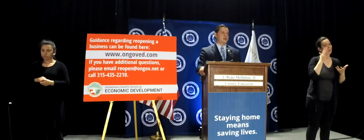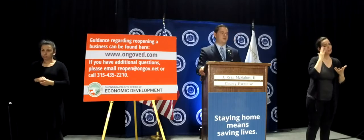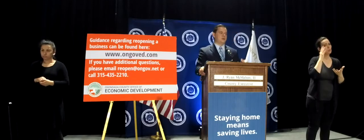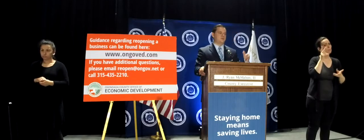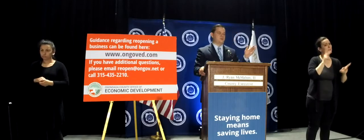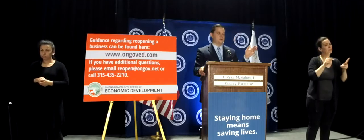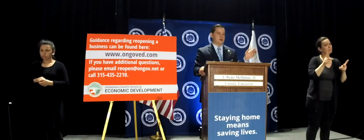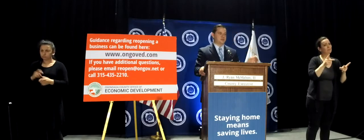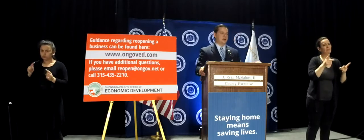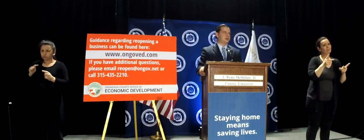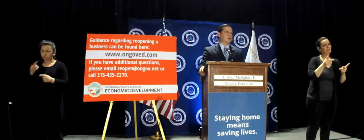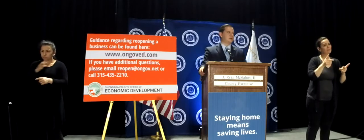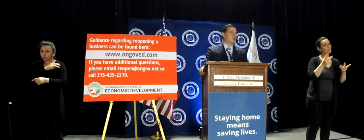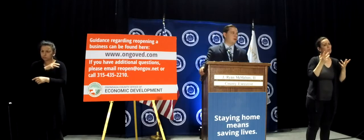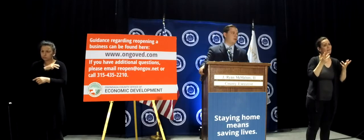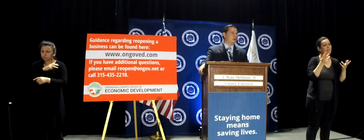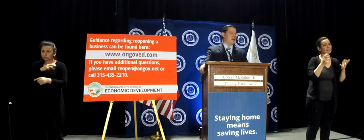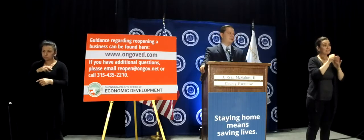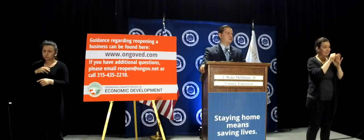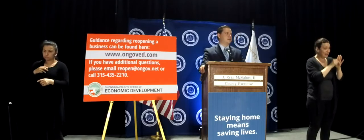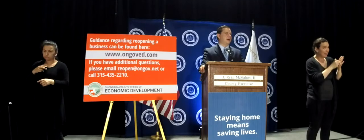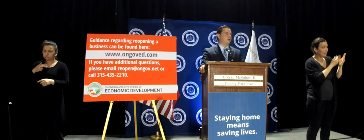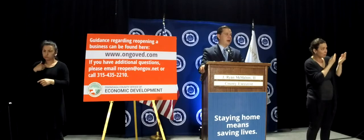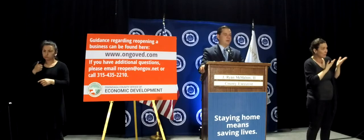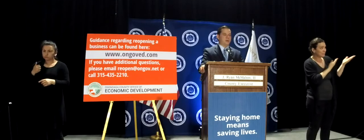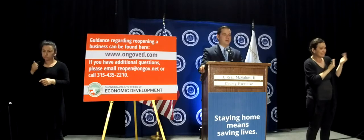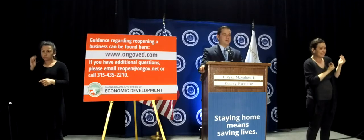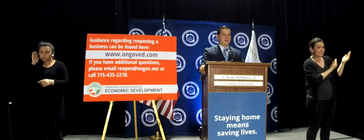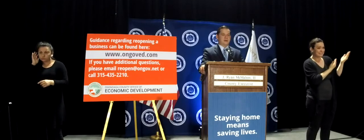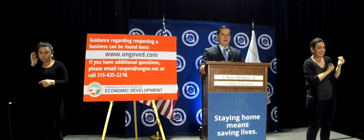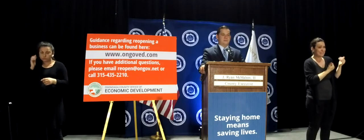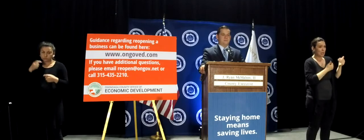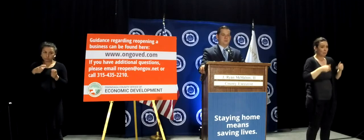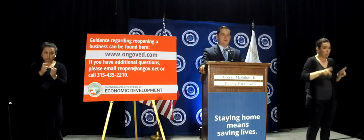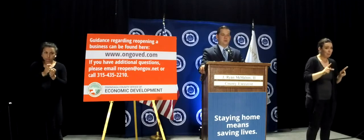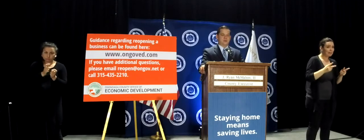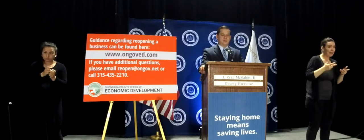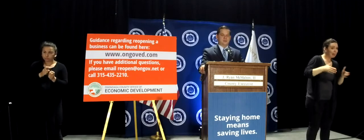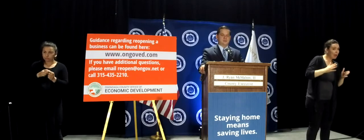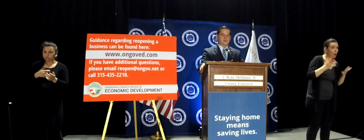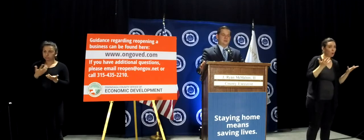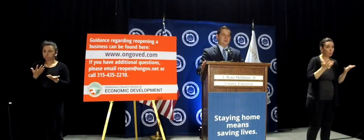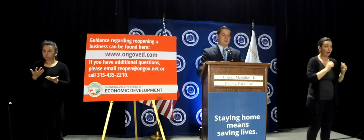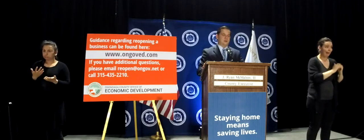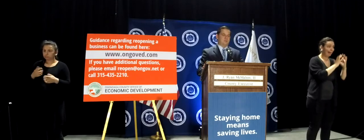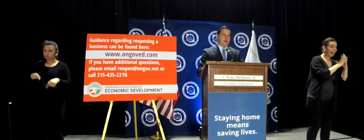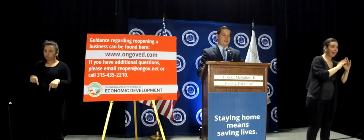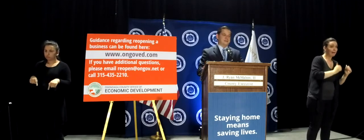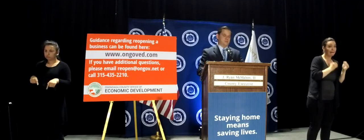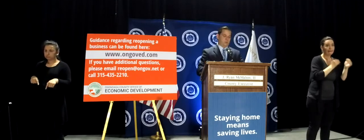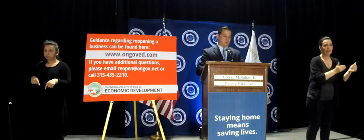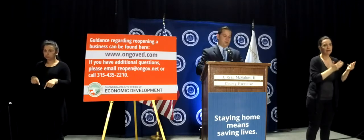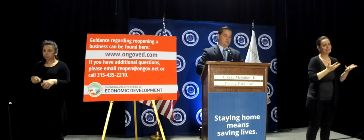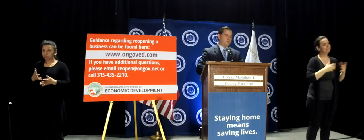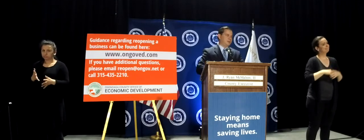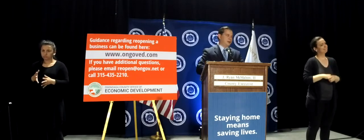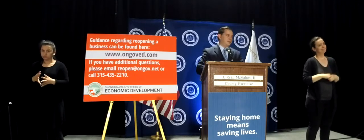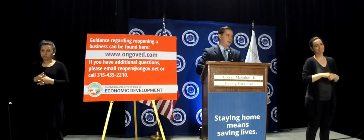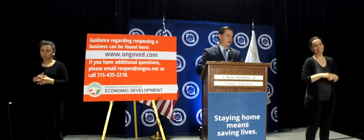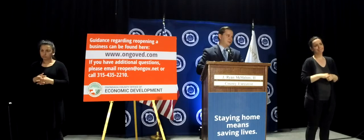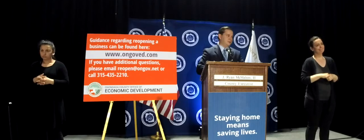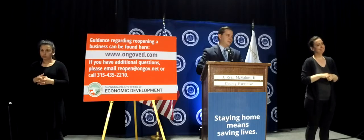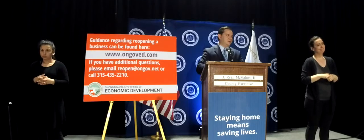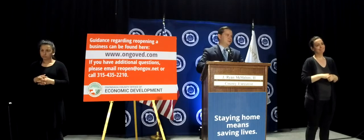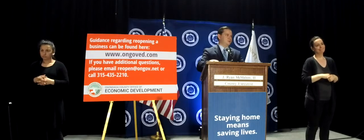into it. The state will give discretion on whether or not that's allowed or not, but certainly it's a process where we give an update